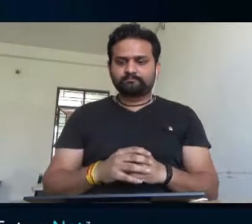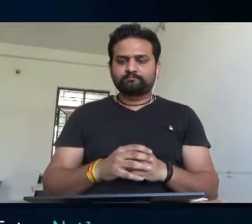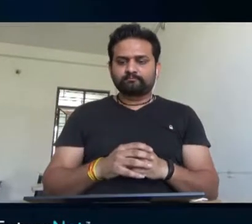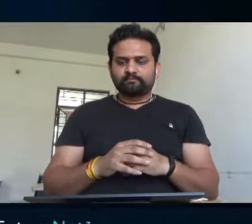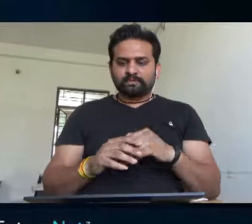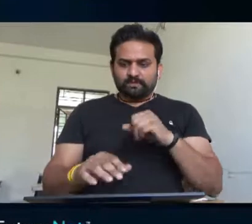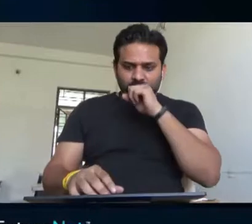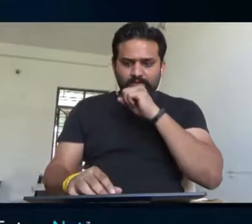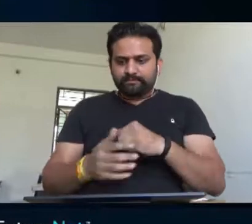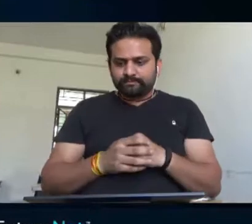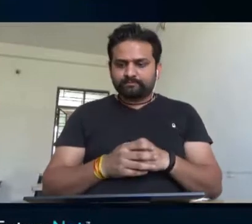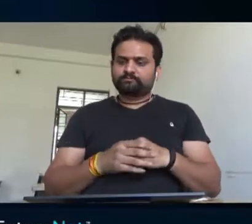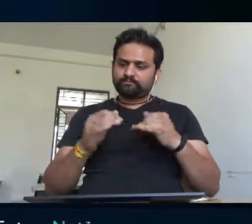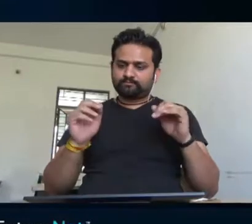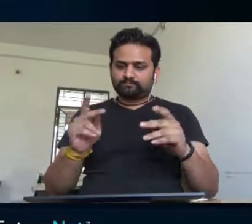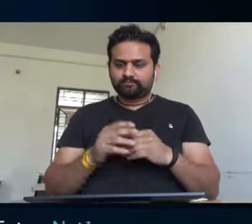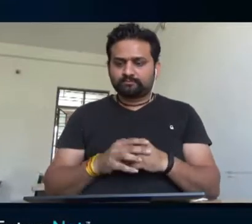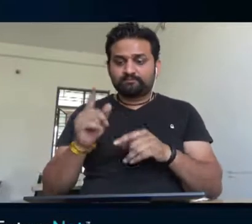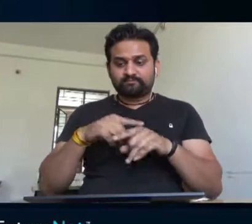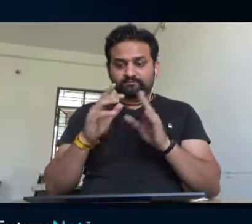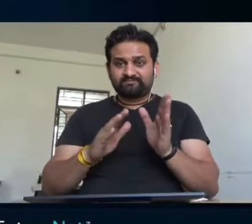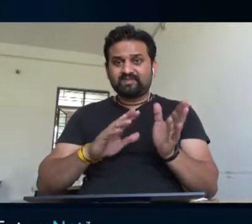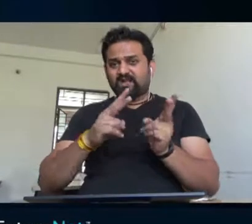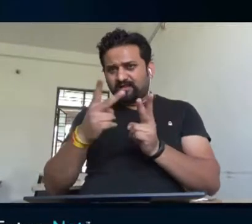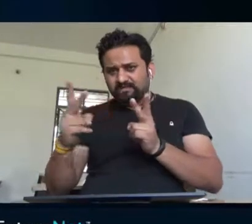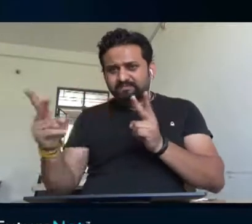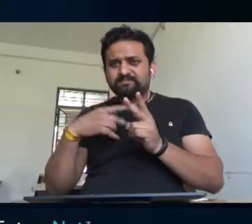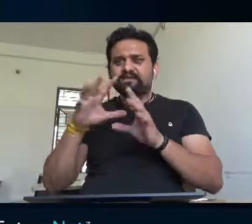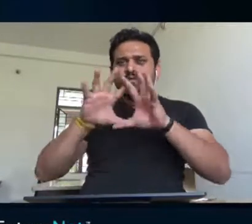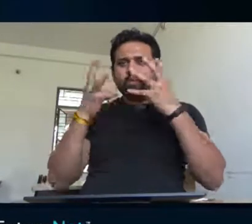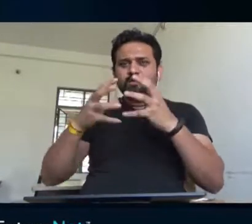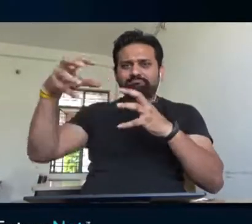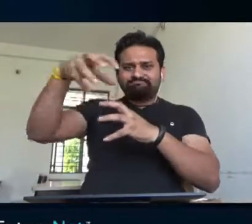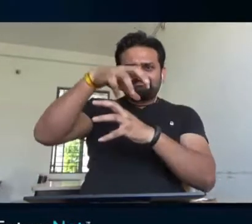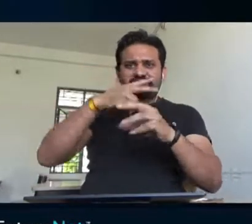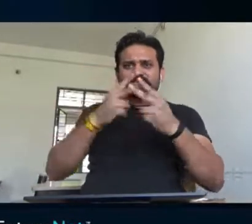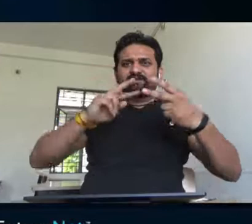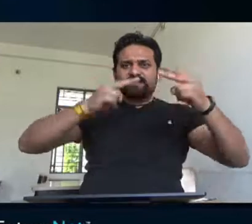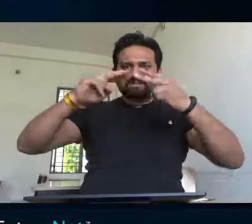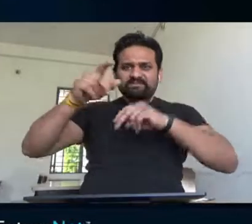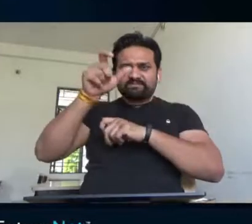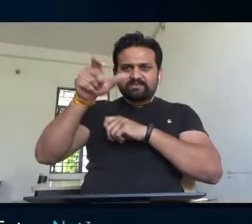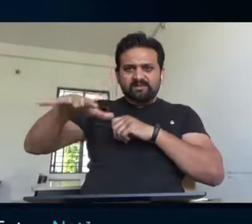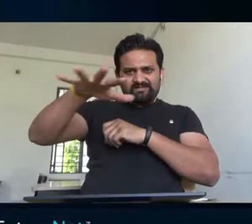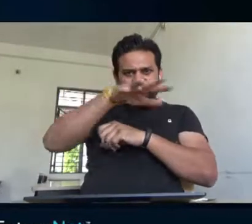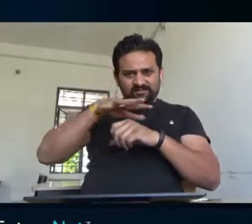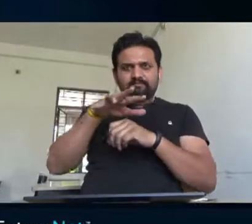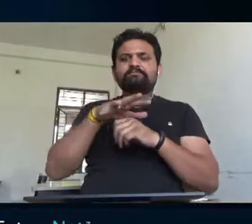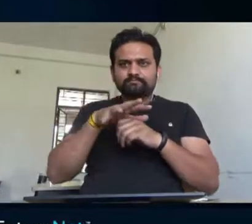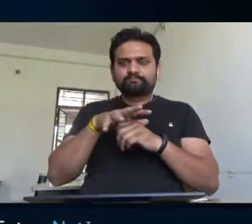signed, and we will go online. And other exchangers in different countries all over the world will follow,